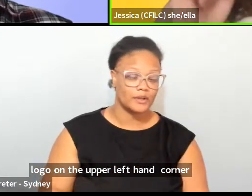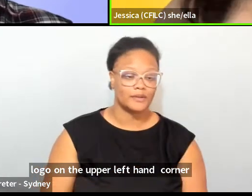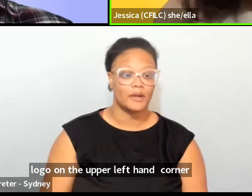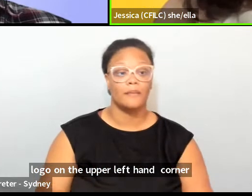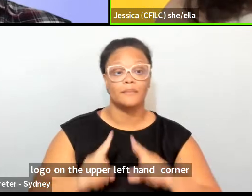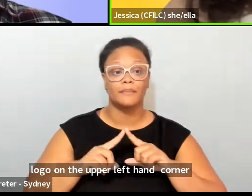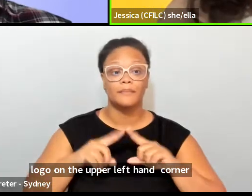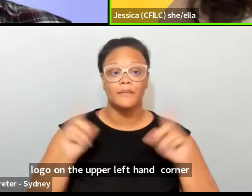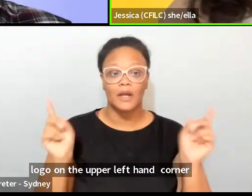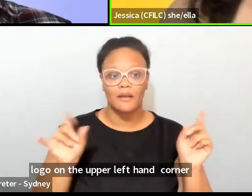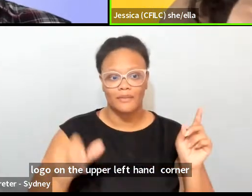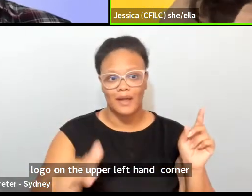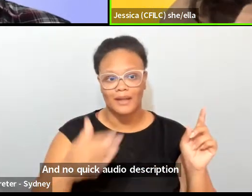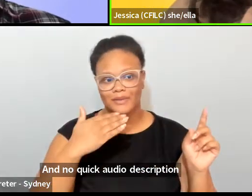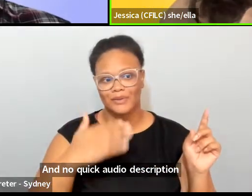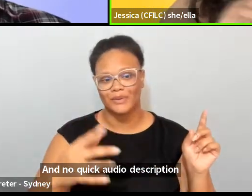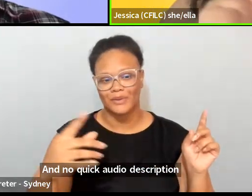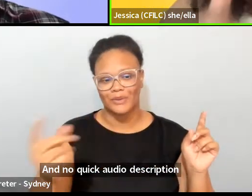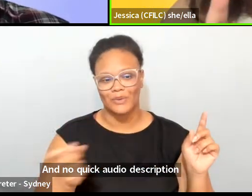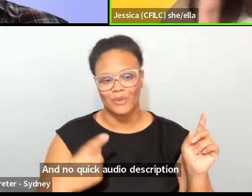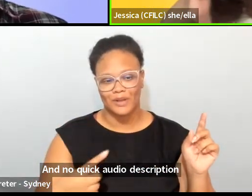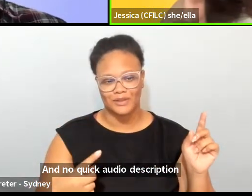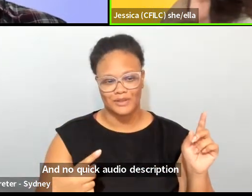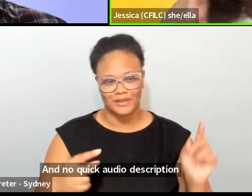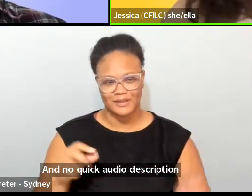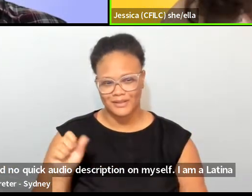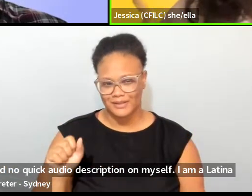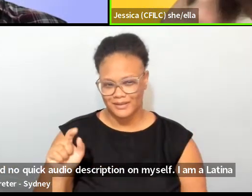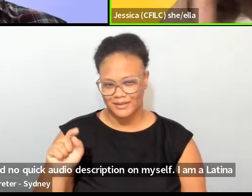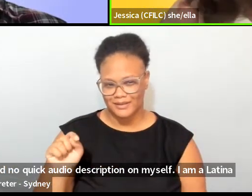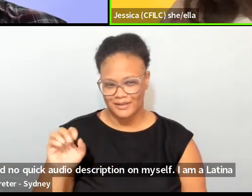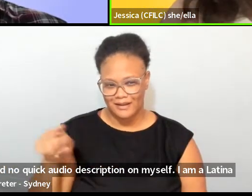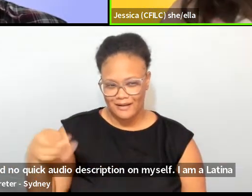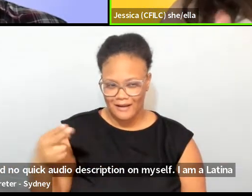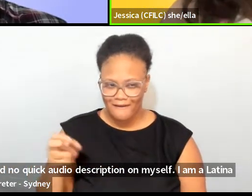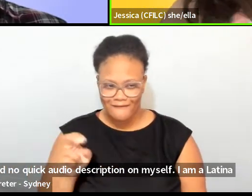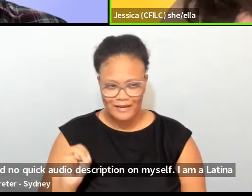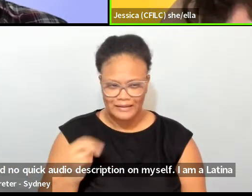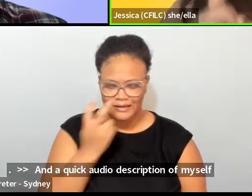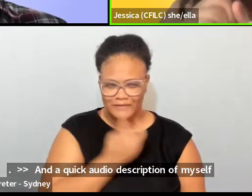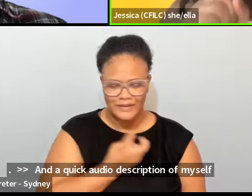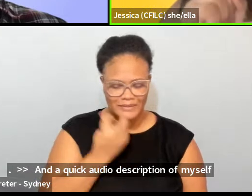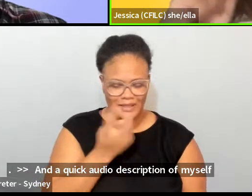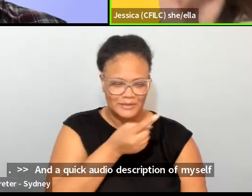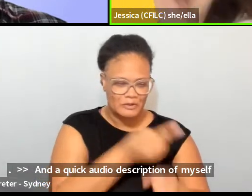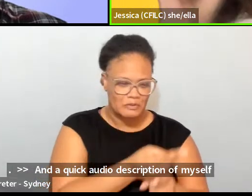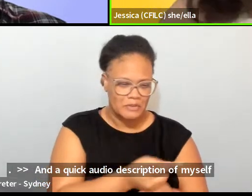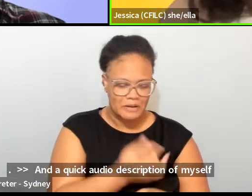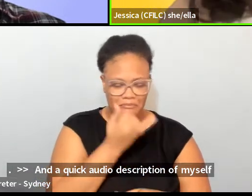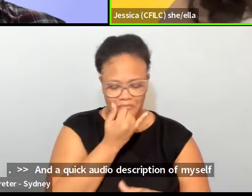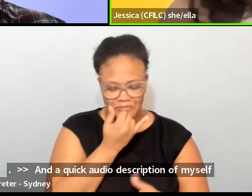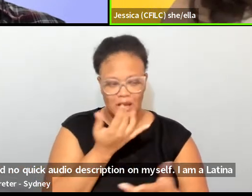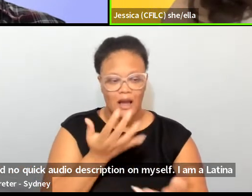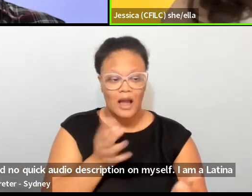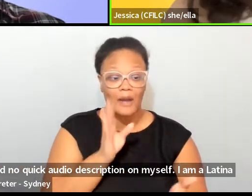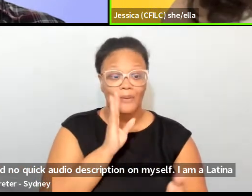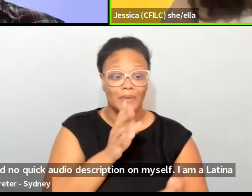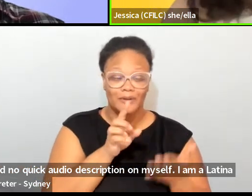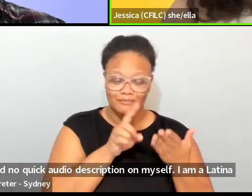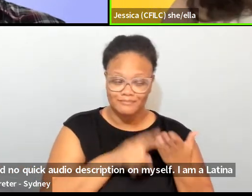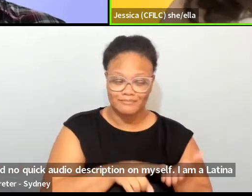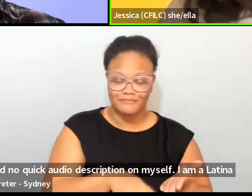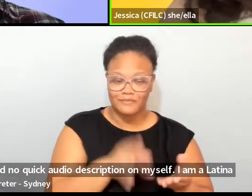But that's a really good question, Stefan or Steven. I don't know if I'm saying your name correctly. I will make sure to look for